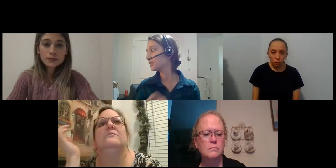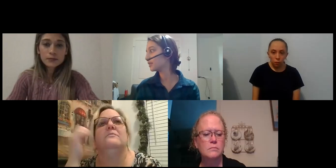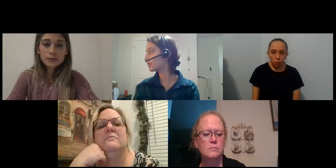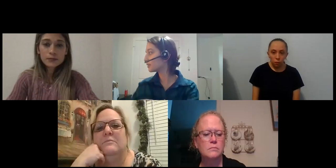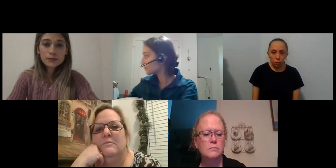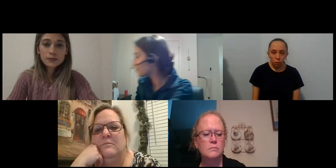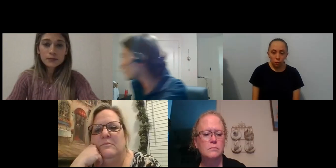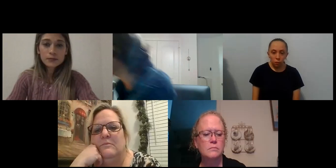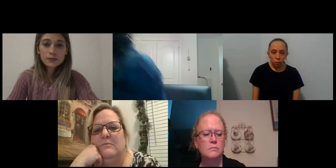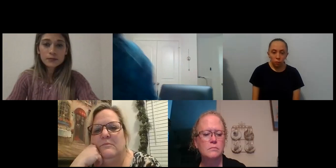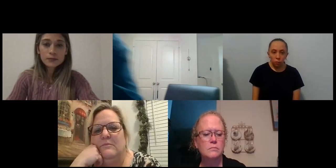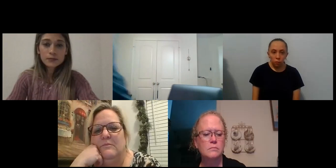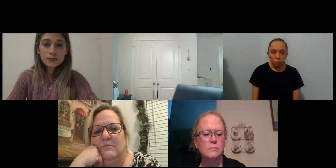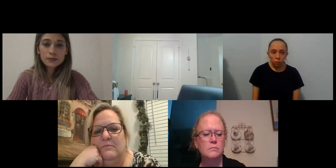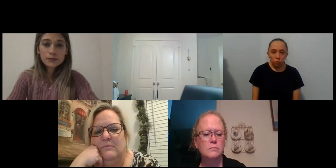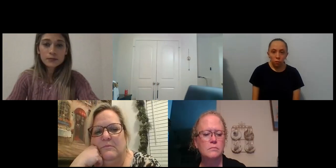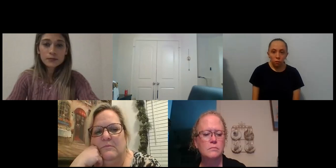really quick.